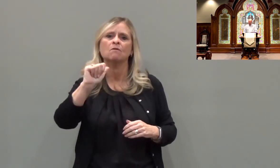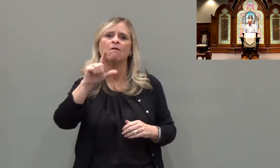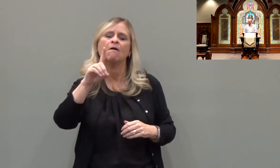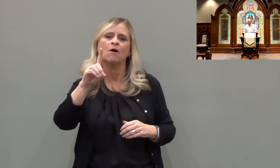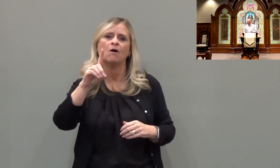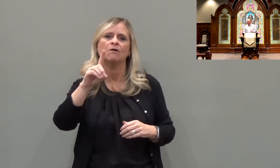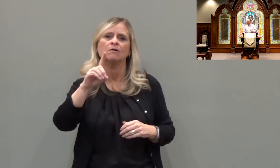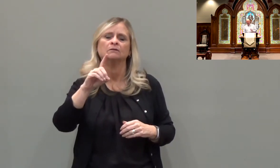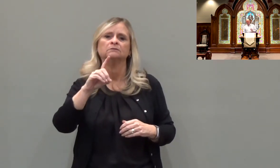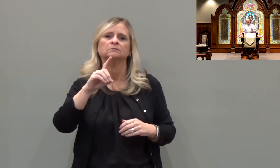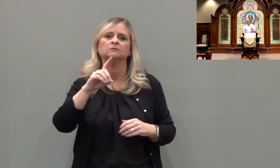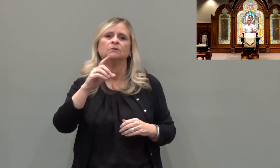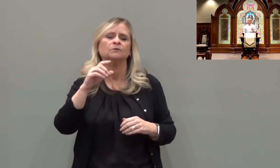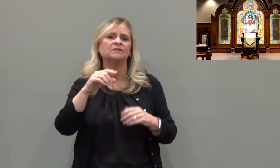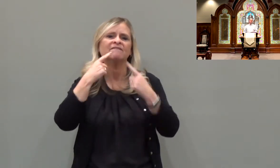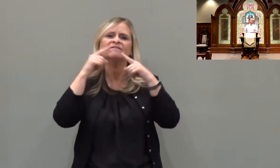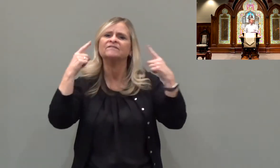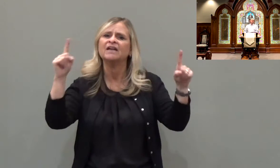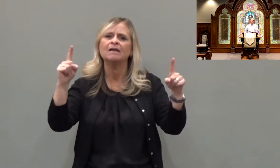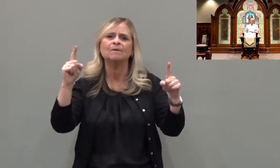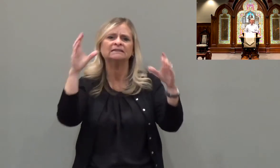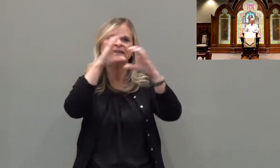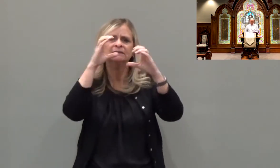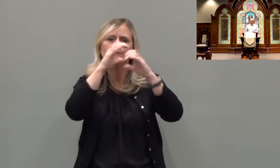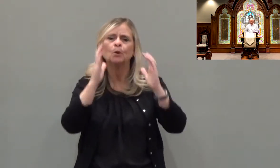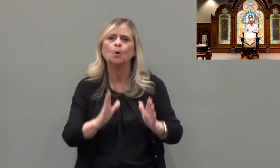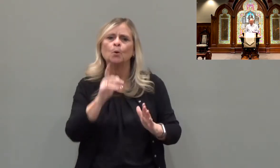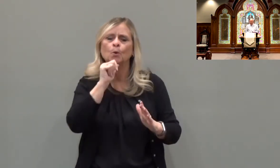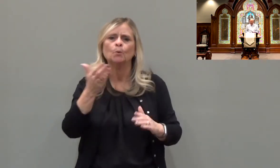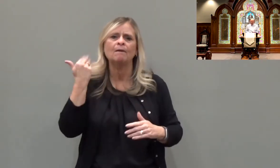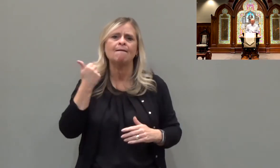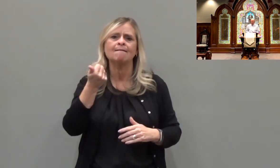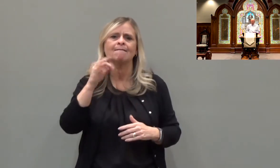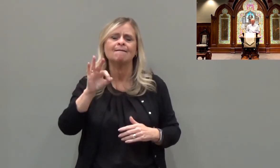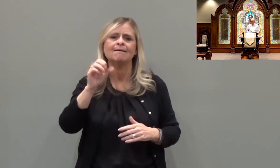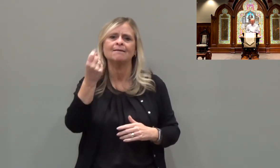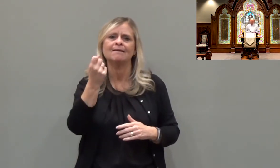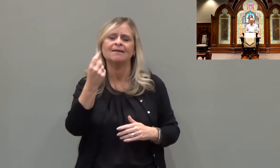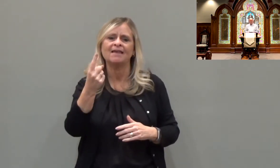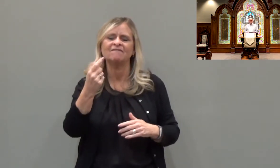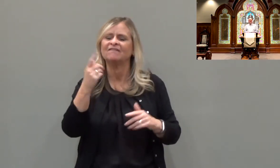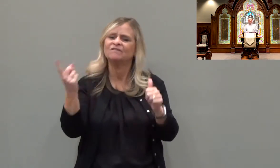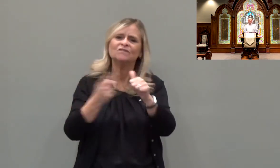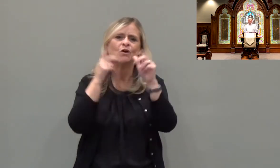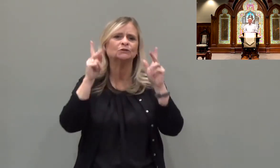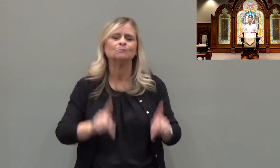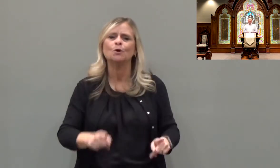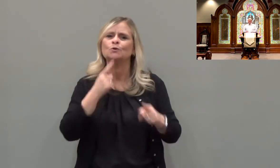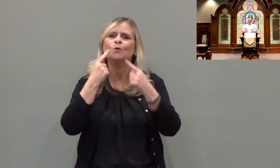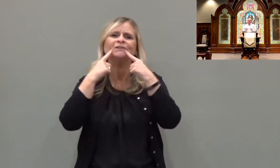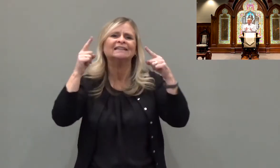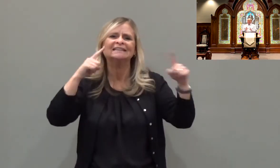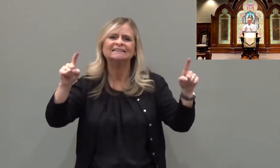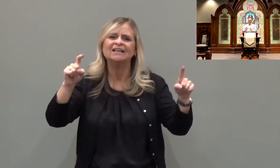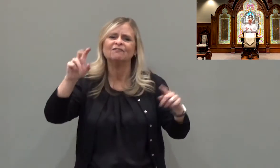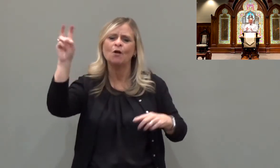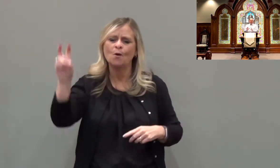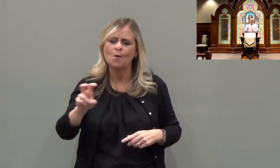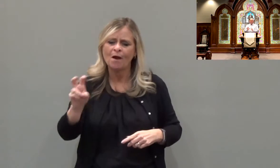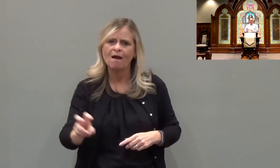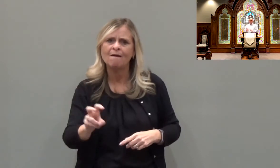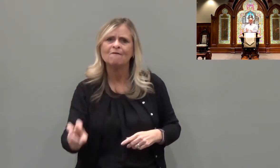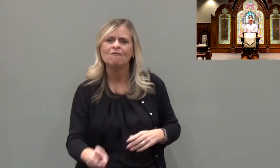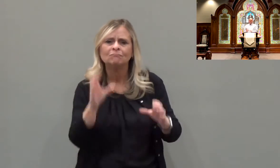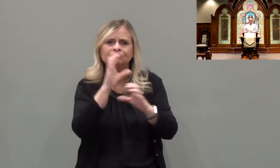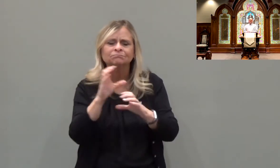in 1911 became the first person to lead a successful expedition to the South Pole. But even though